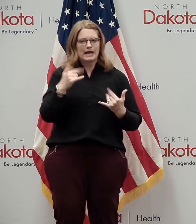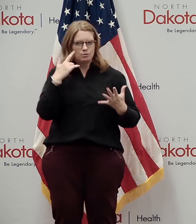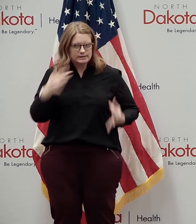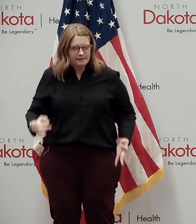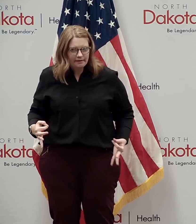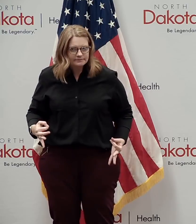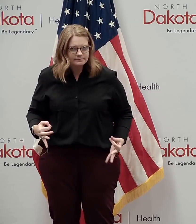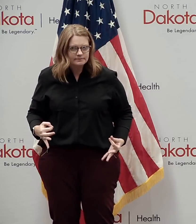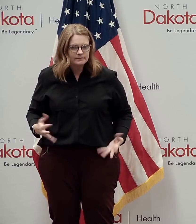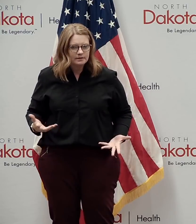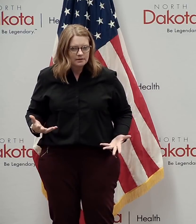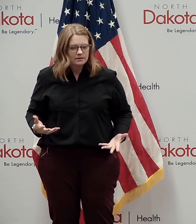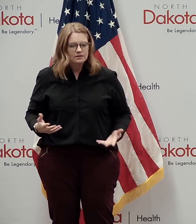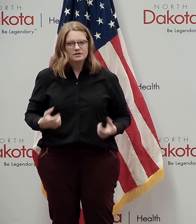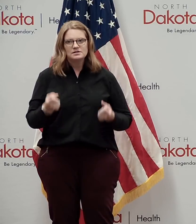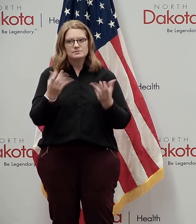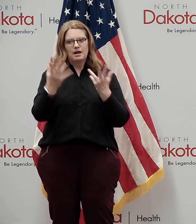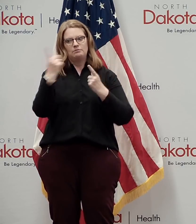work with. I think the